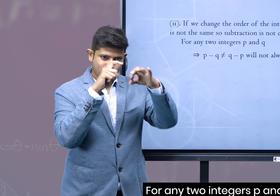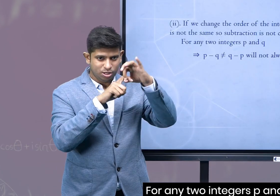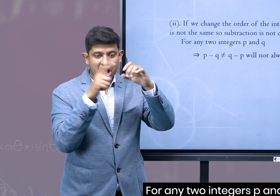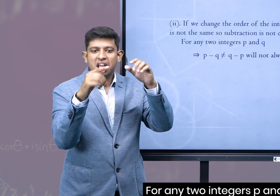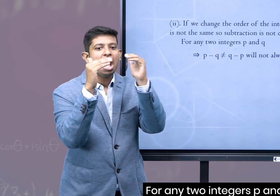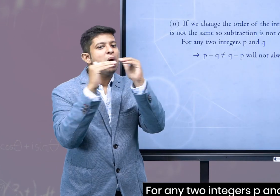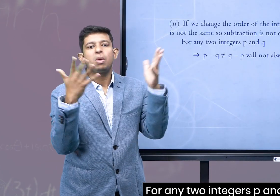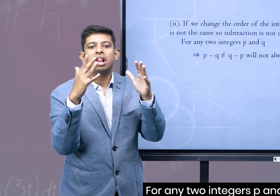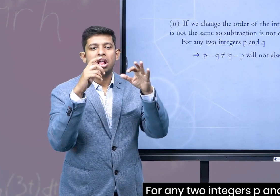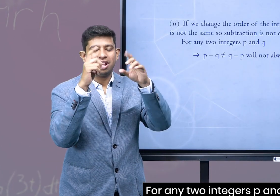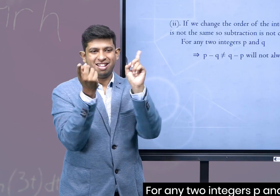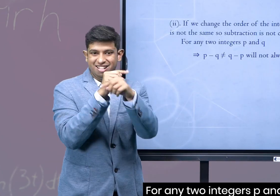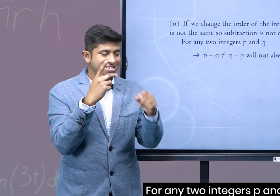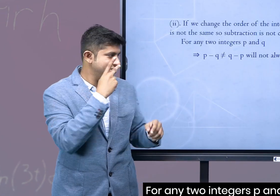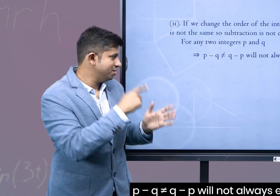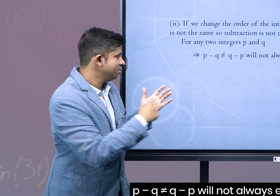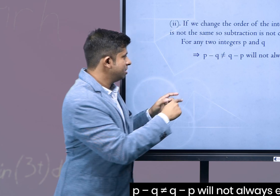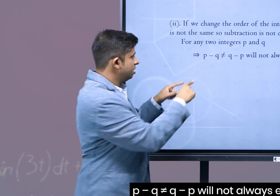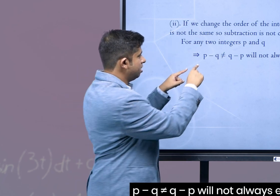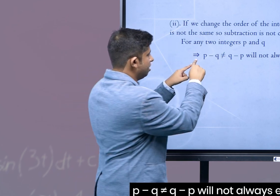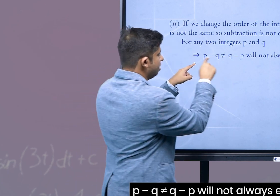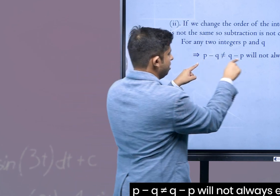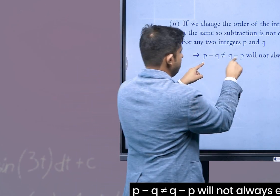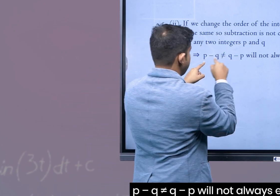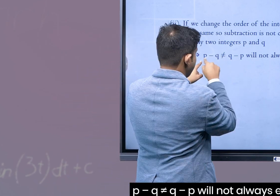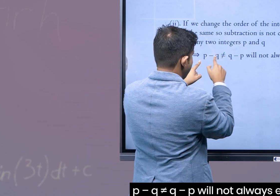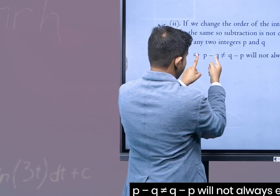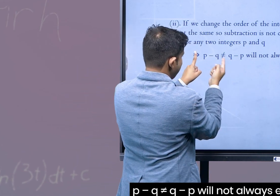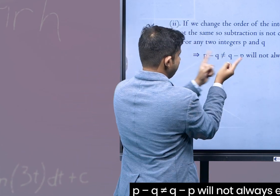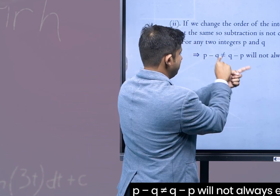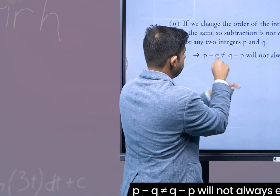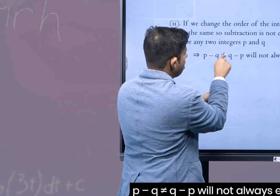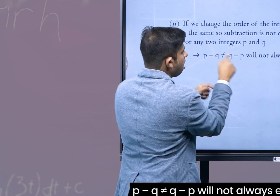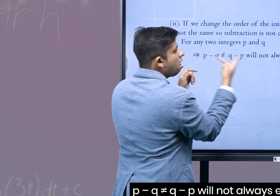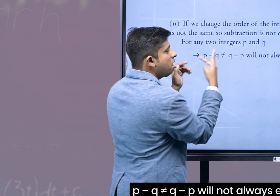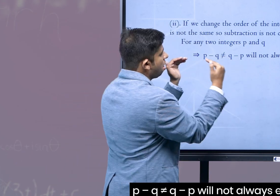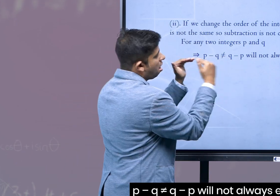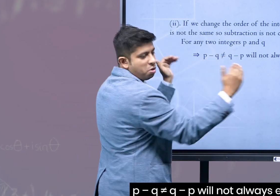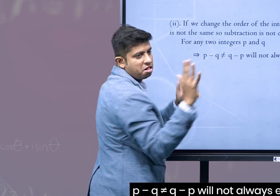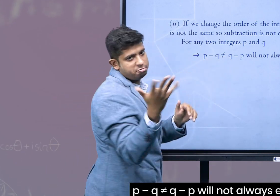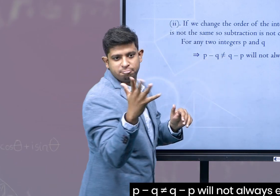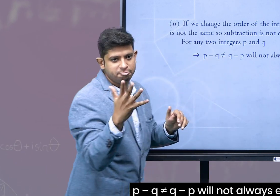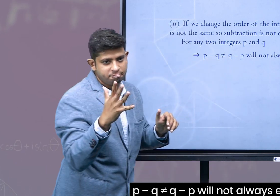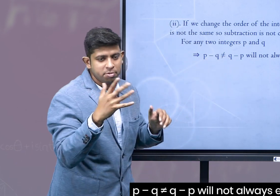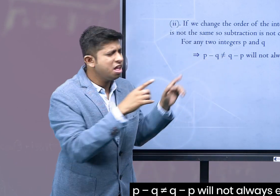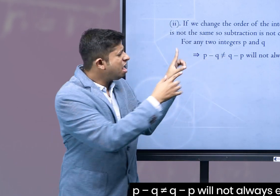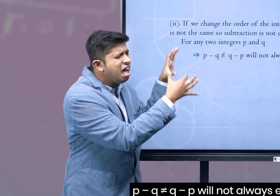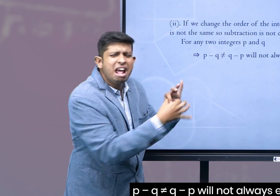two integers p and q, p minus q not equal to q minus p will not always equal.